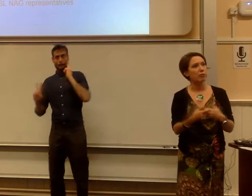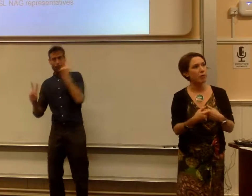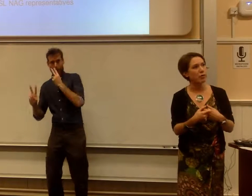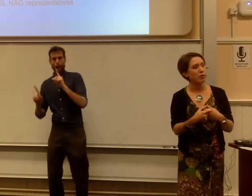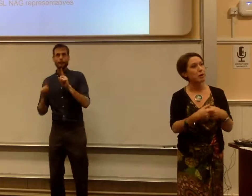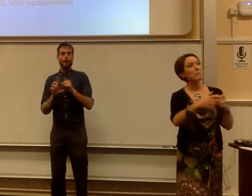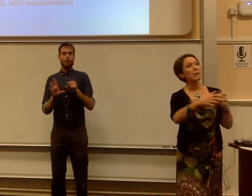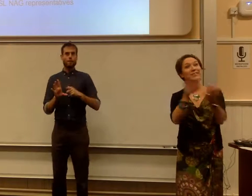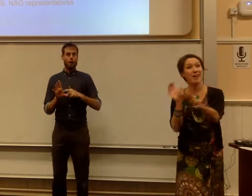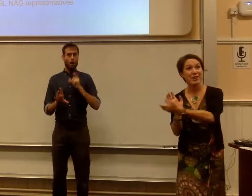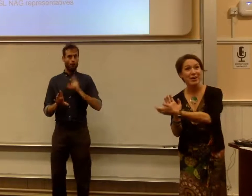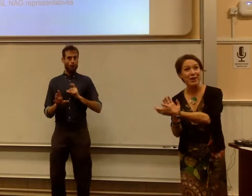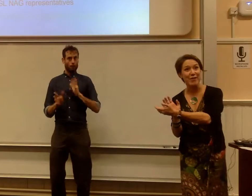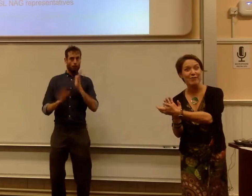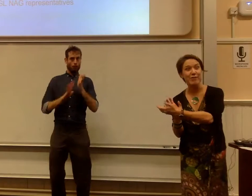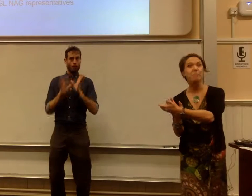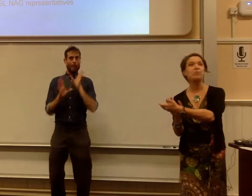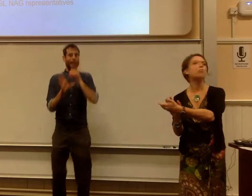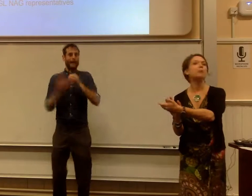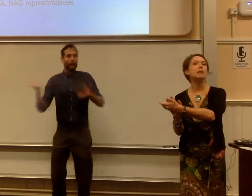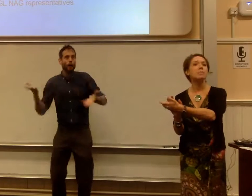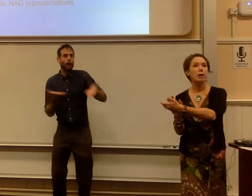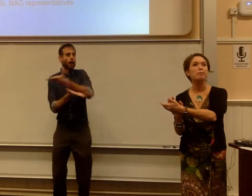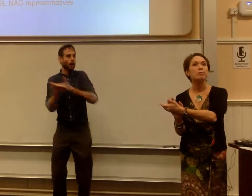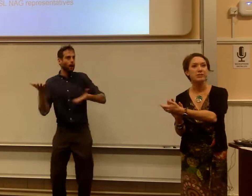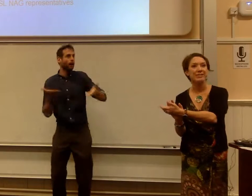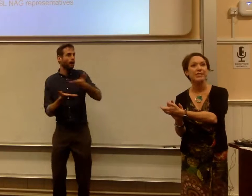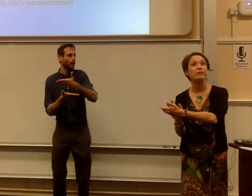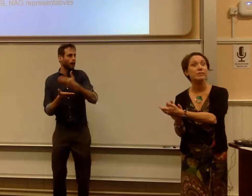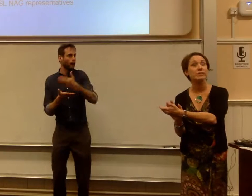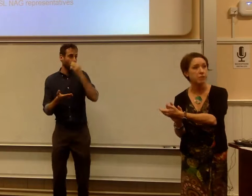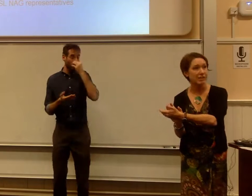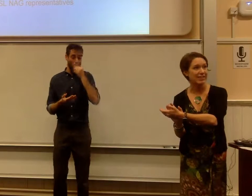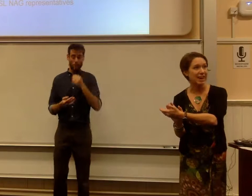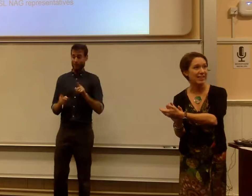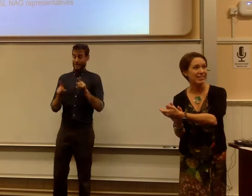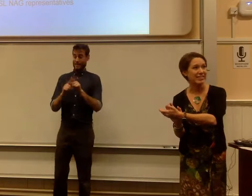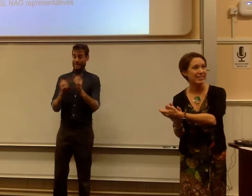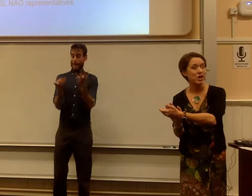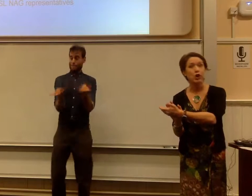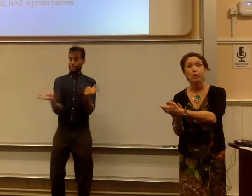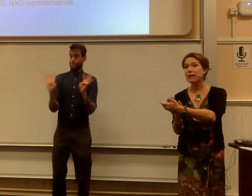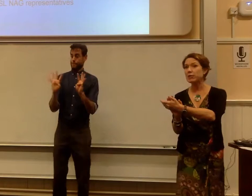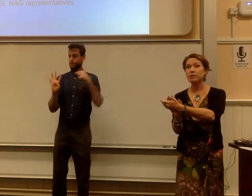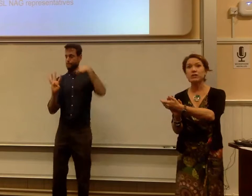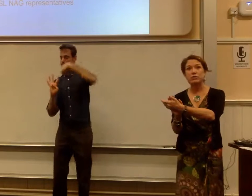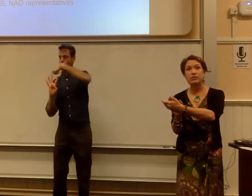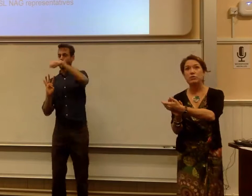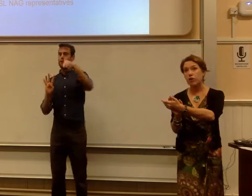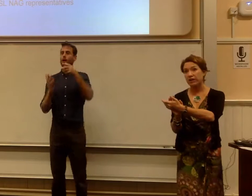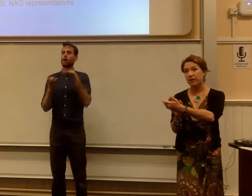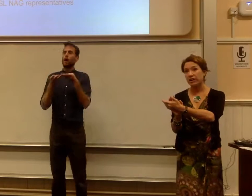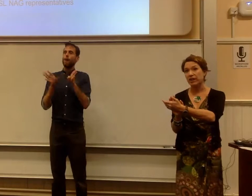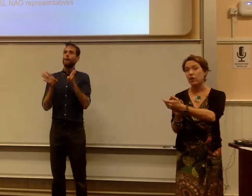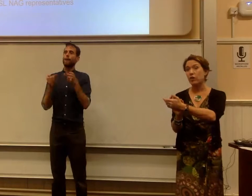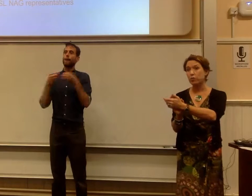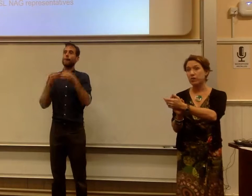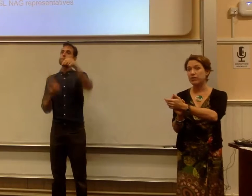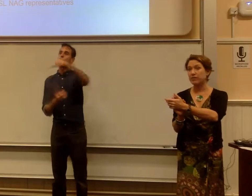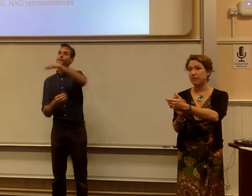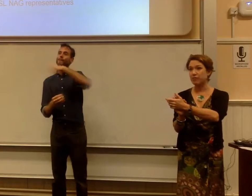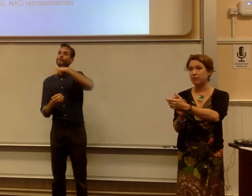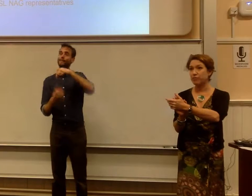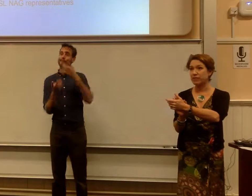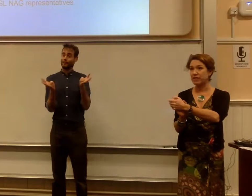how we run the group, because the other half will be public bodies who are subject to the Act, who may not be used to working